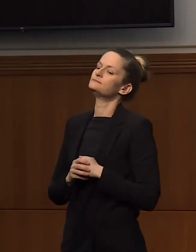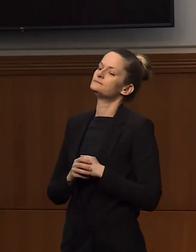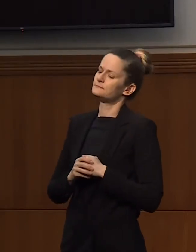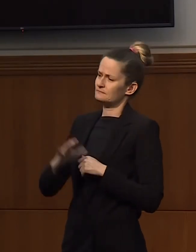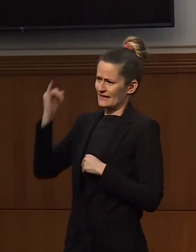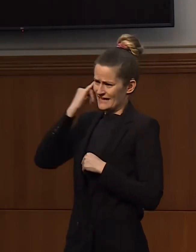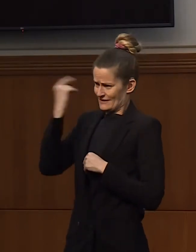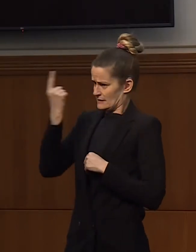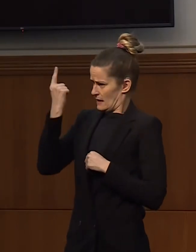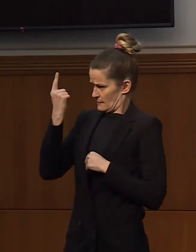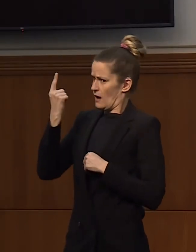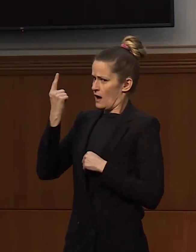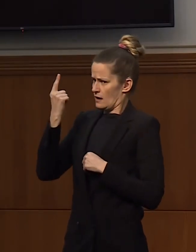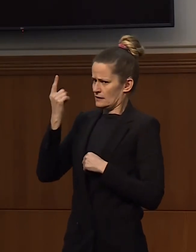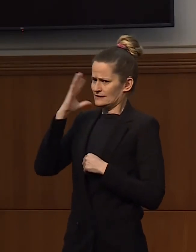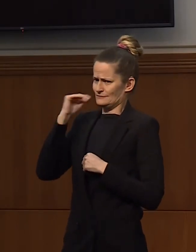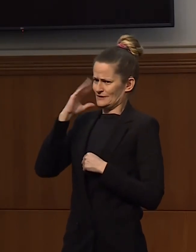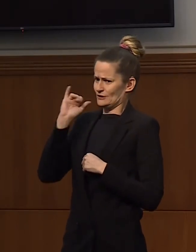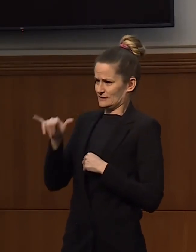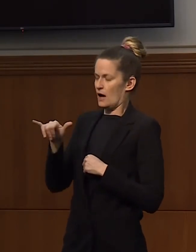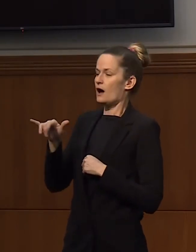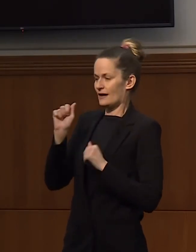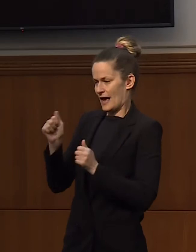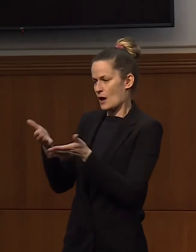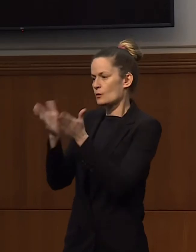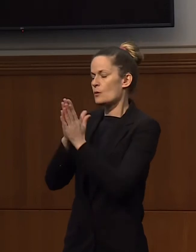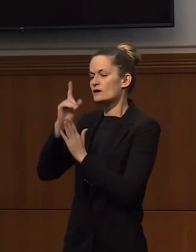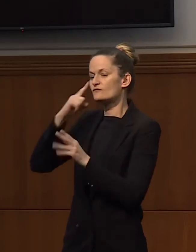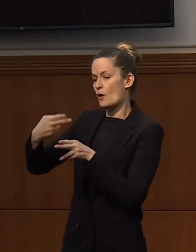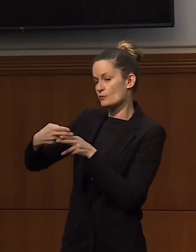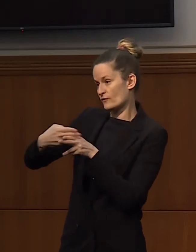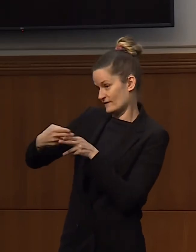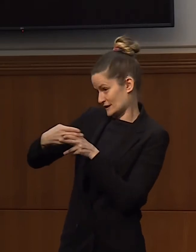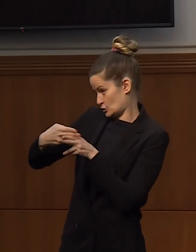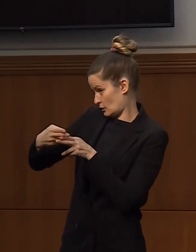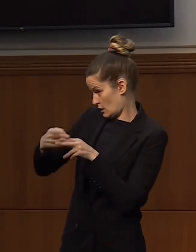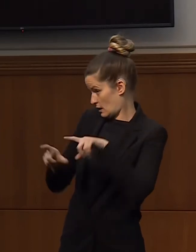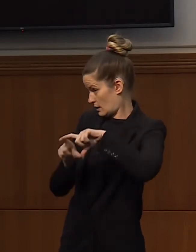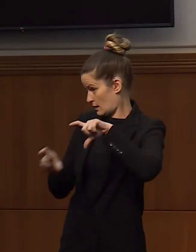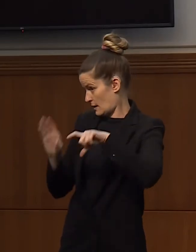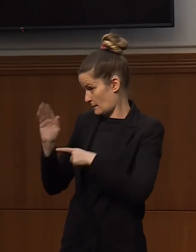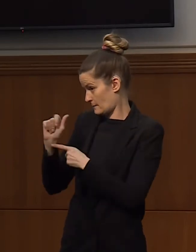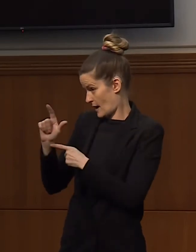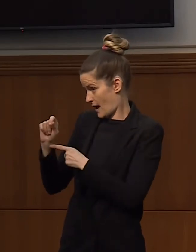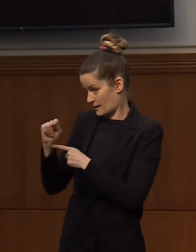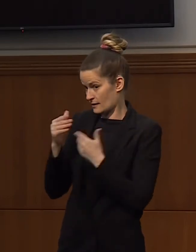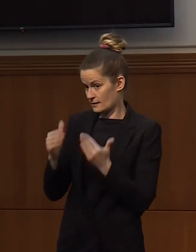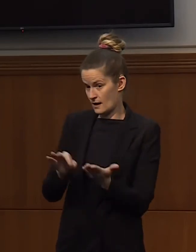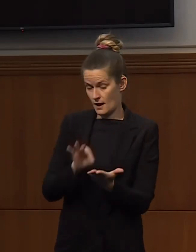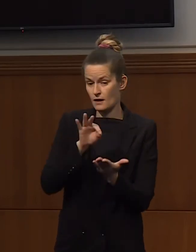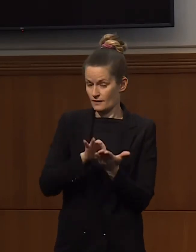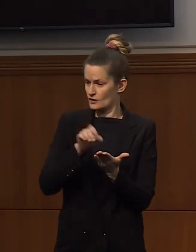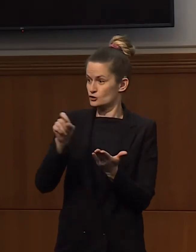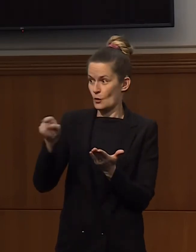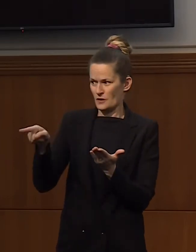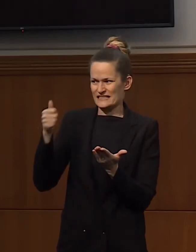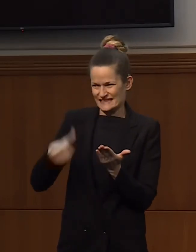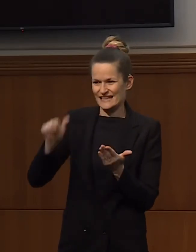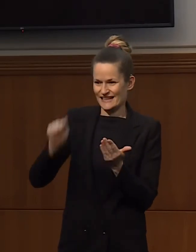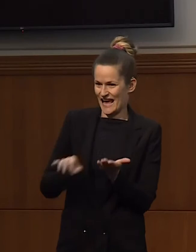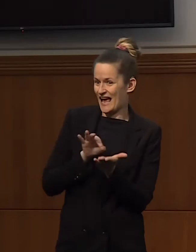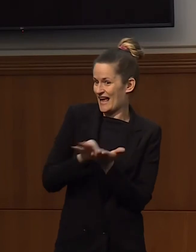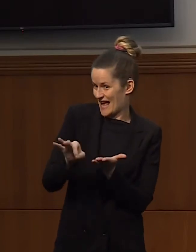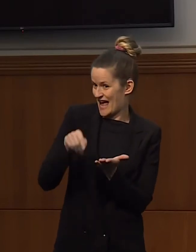they can vote a provisional ballot, and that is a way for them to have their vote potentially counted by the electoral board when they